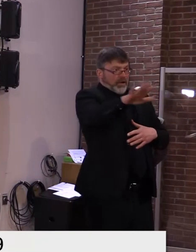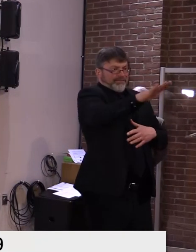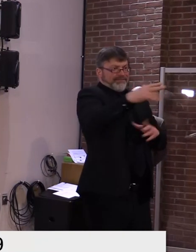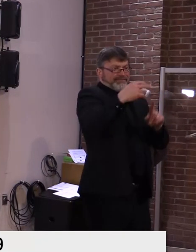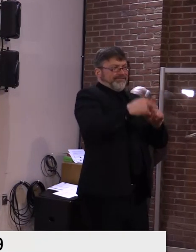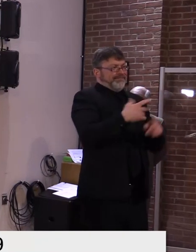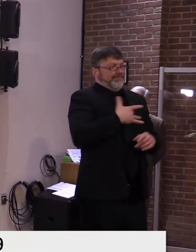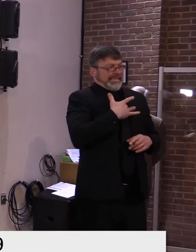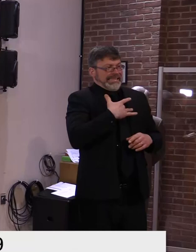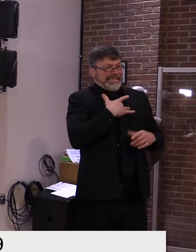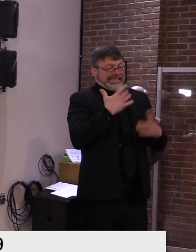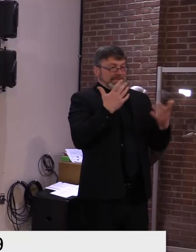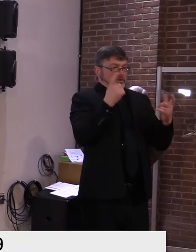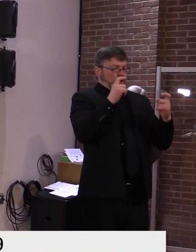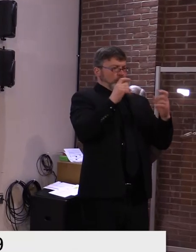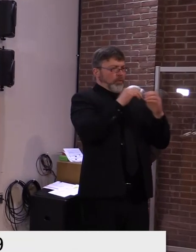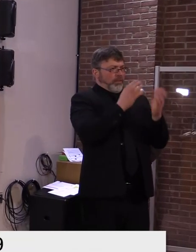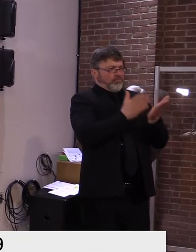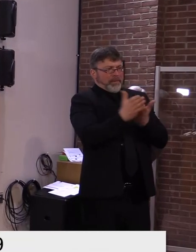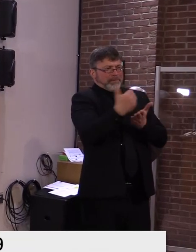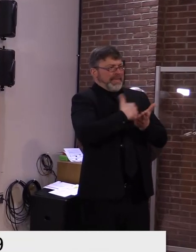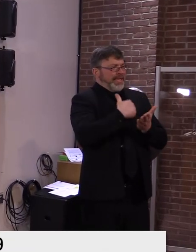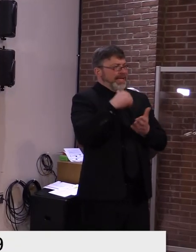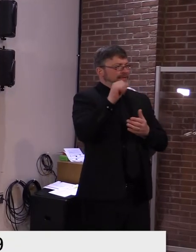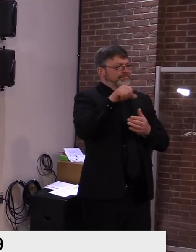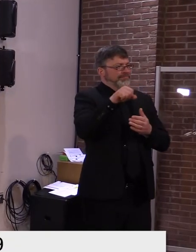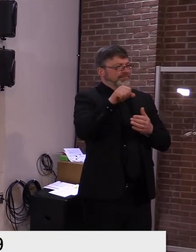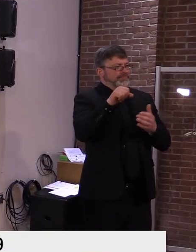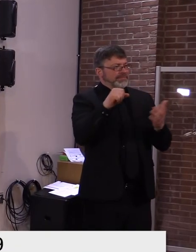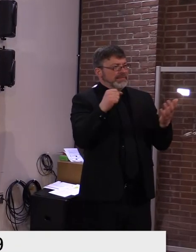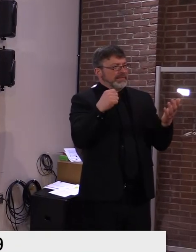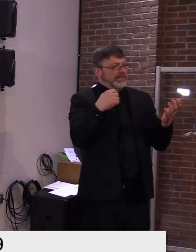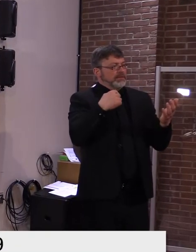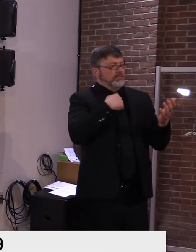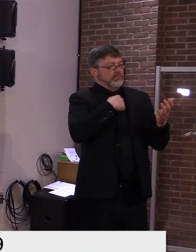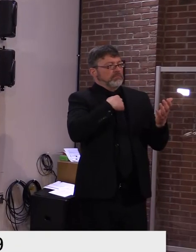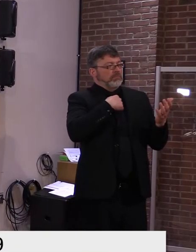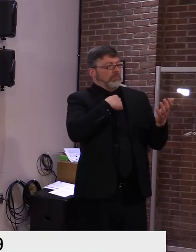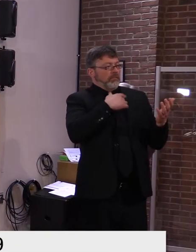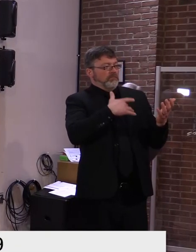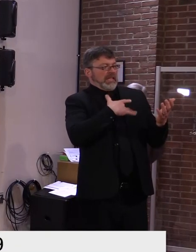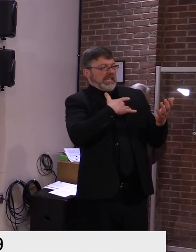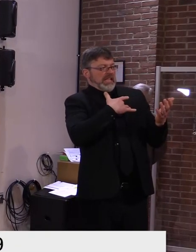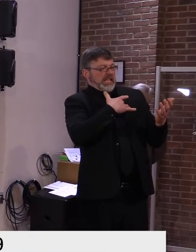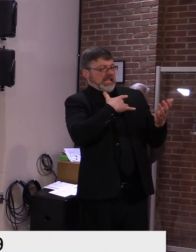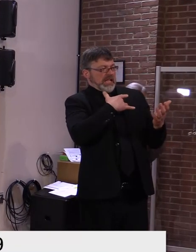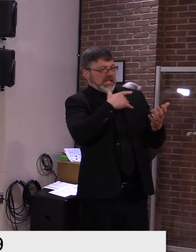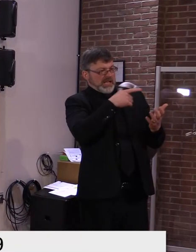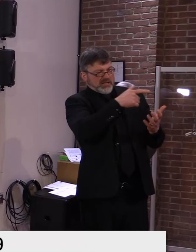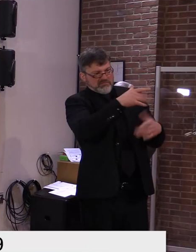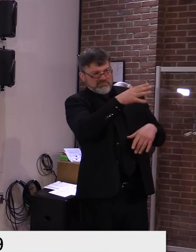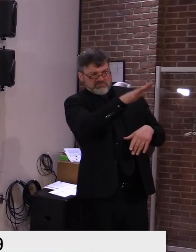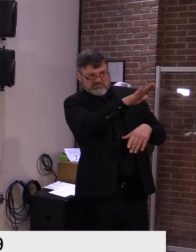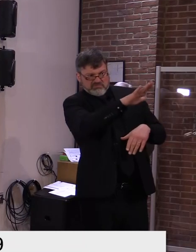I believe that we will seek change and that we will have a better system as a result of this situation.